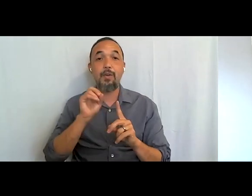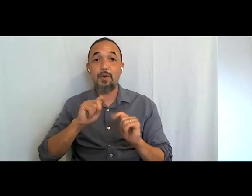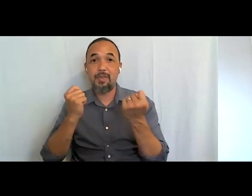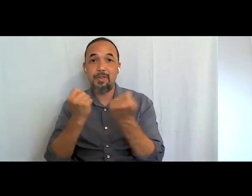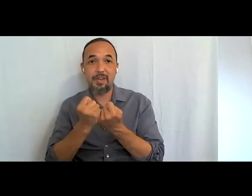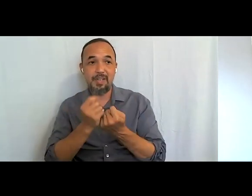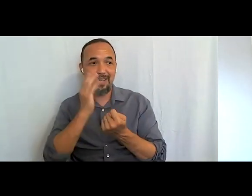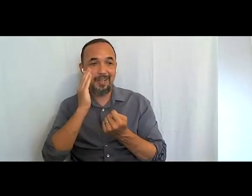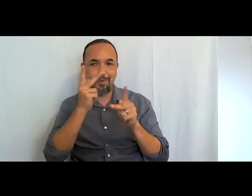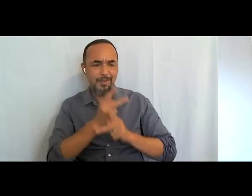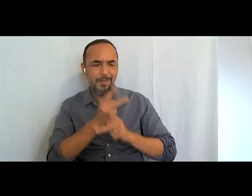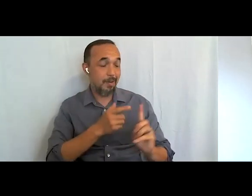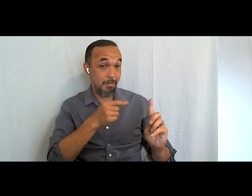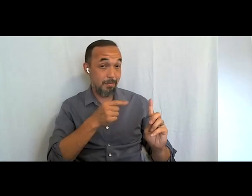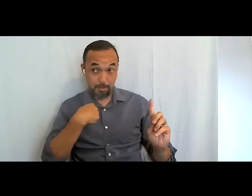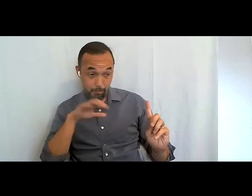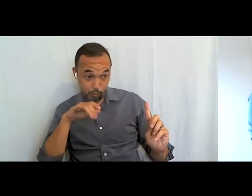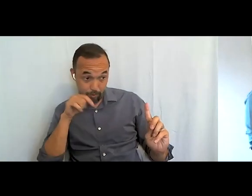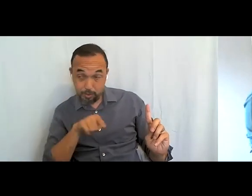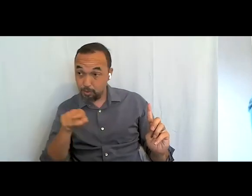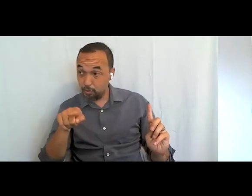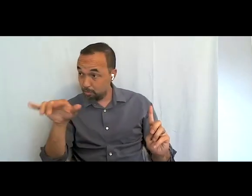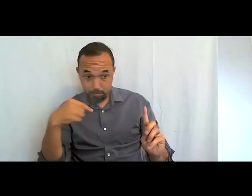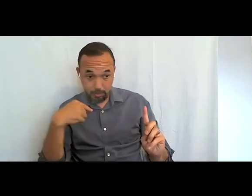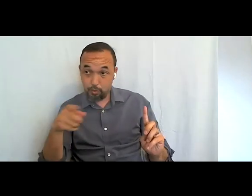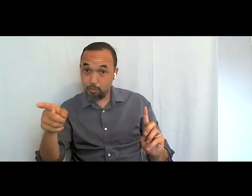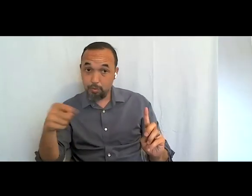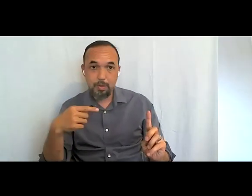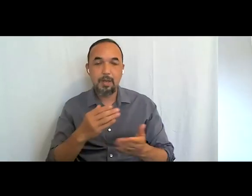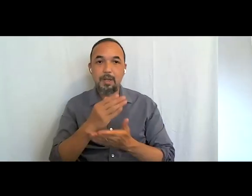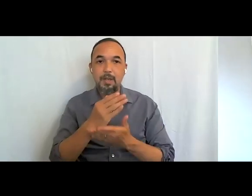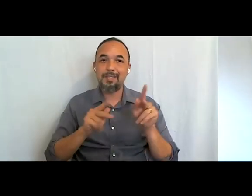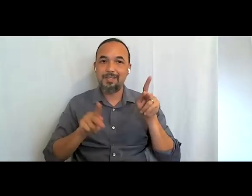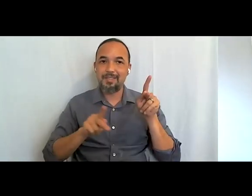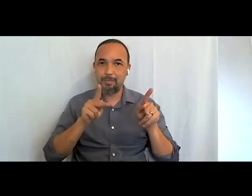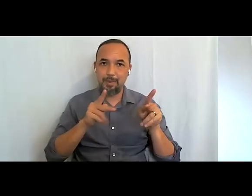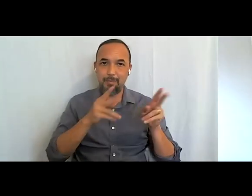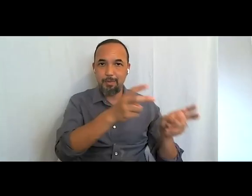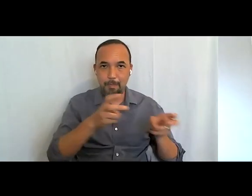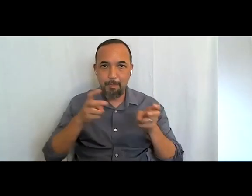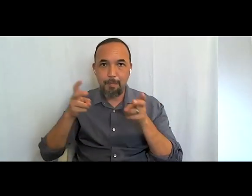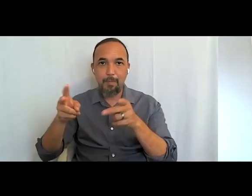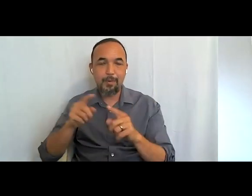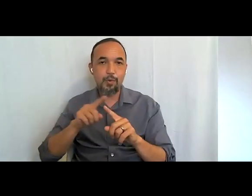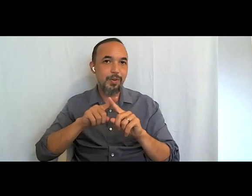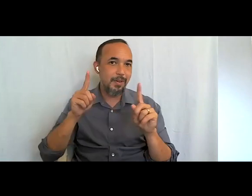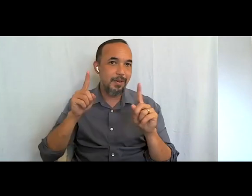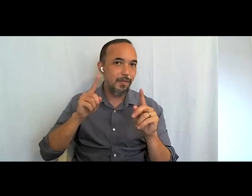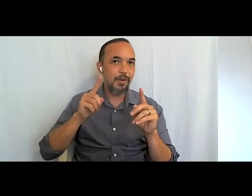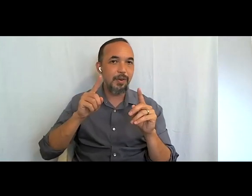doing which items, reviewing those items. There are some people who take the list and put it into a different format for themselves. I won't get into that right